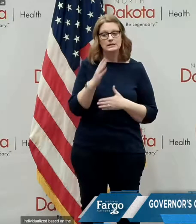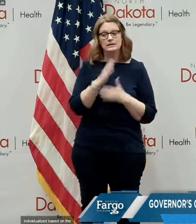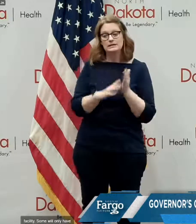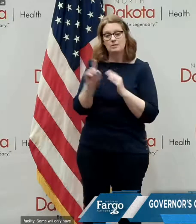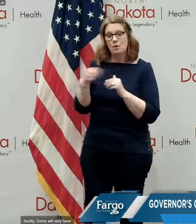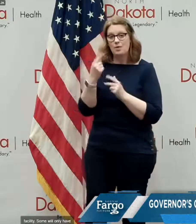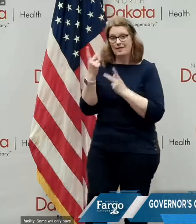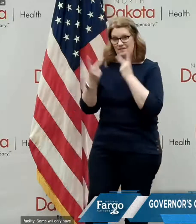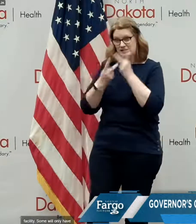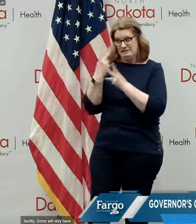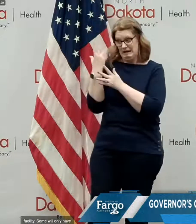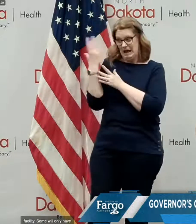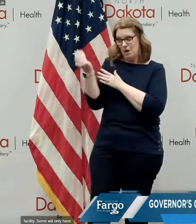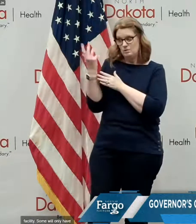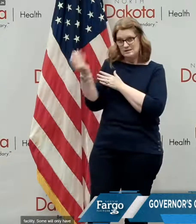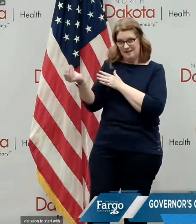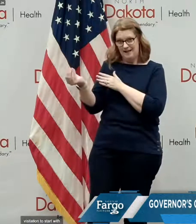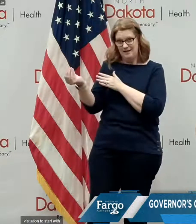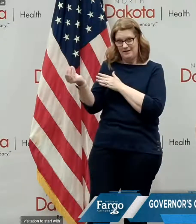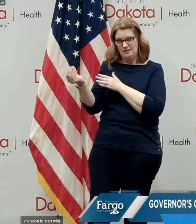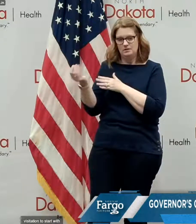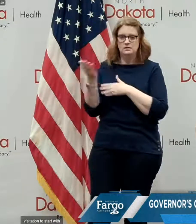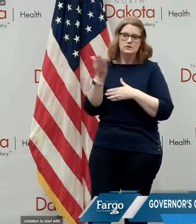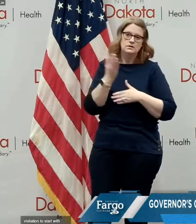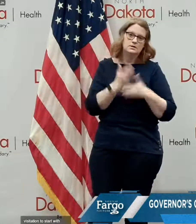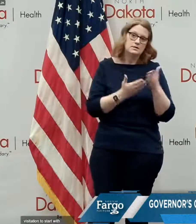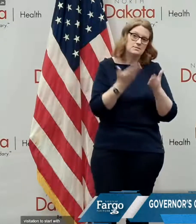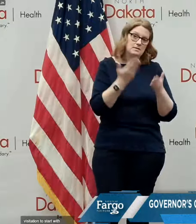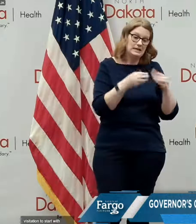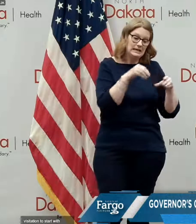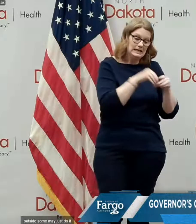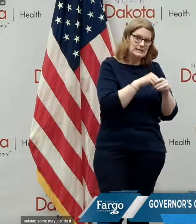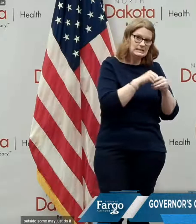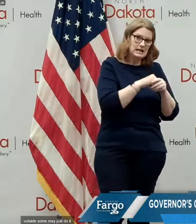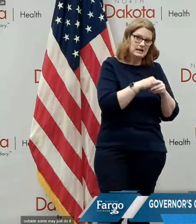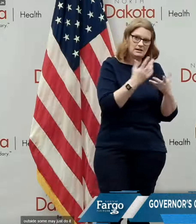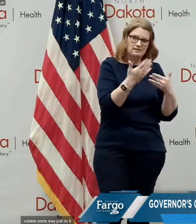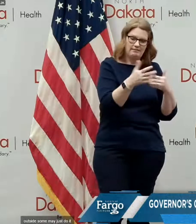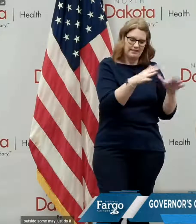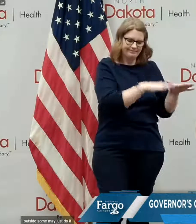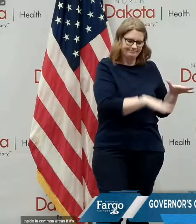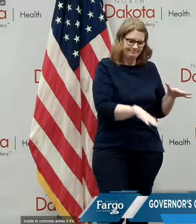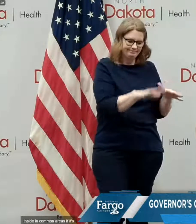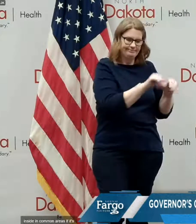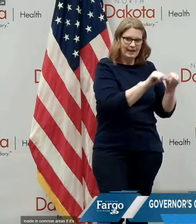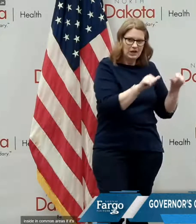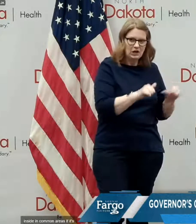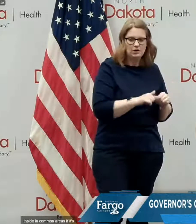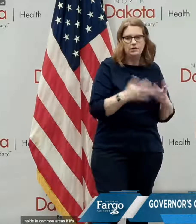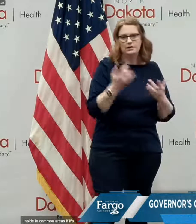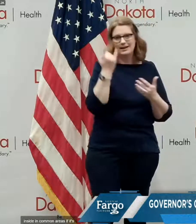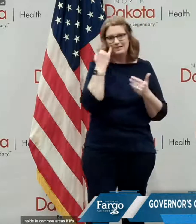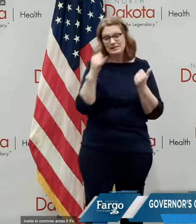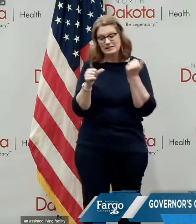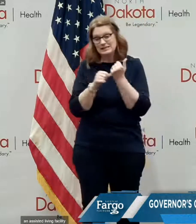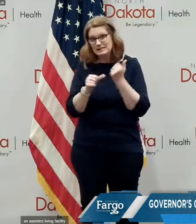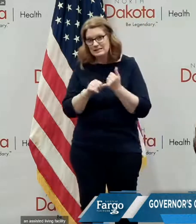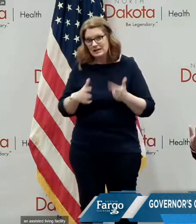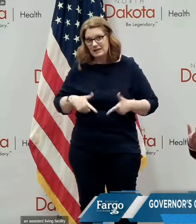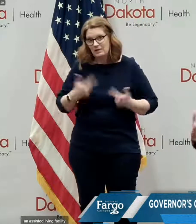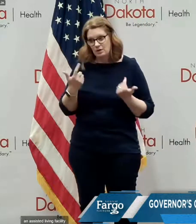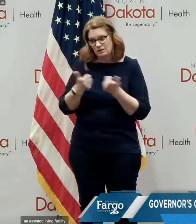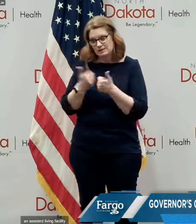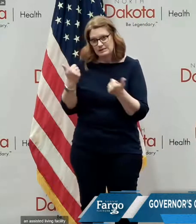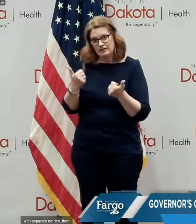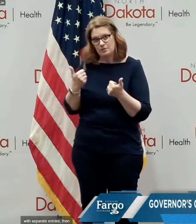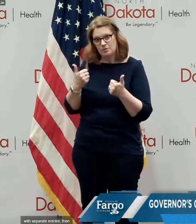start with outside. Some may just do it inside in common areas. If it's an assisted living facility with separate entries, then they can go